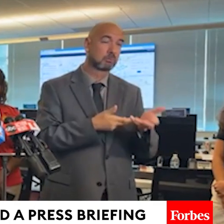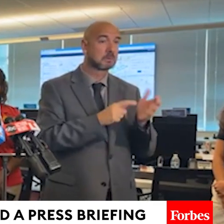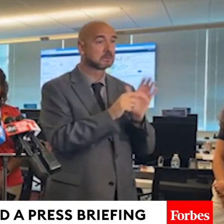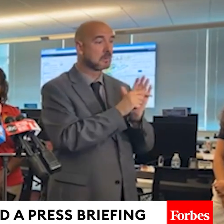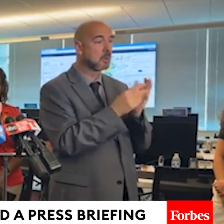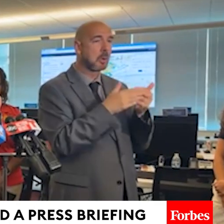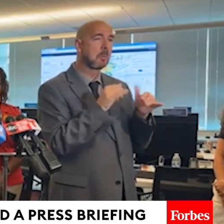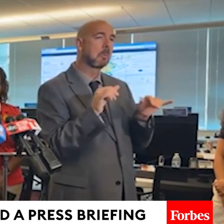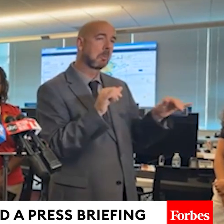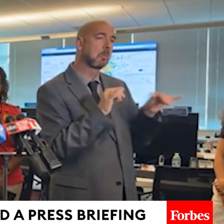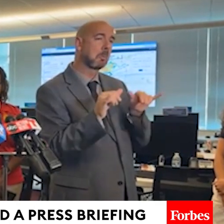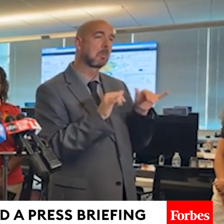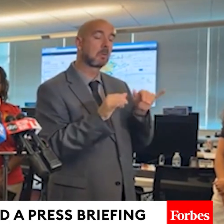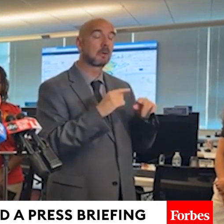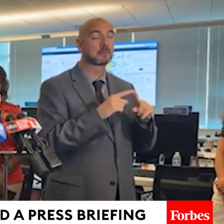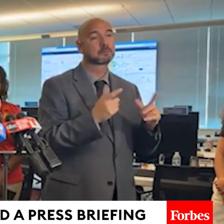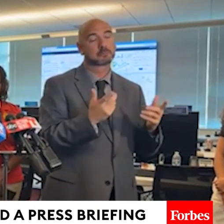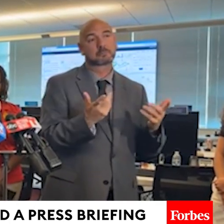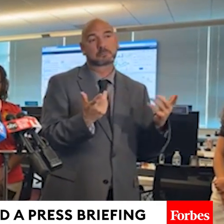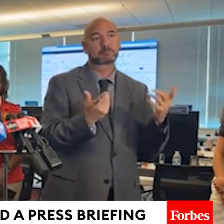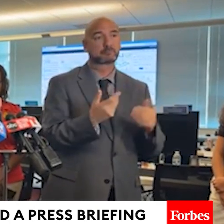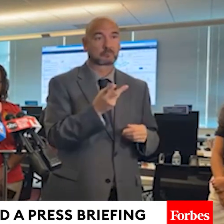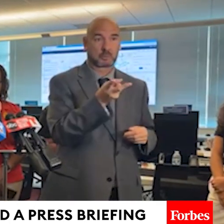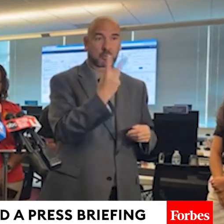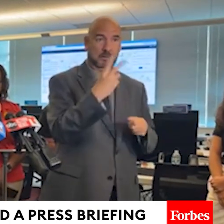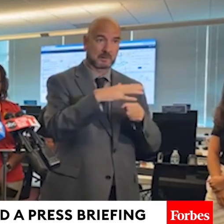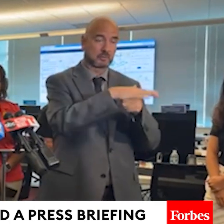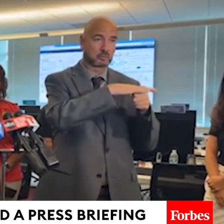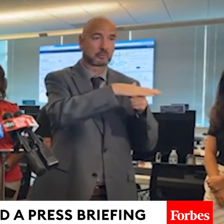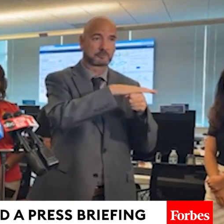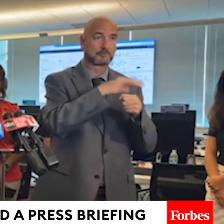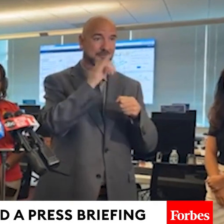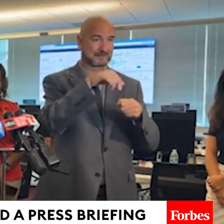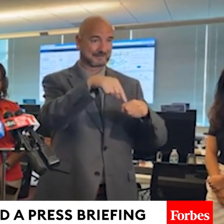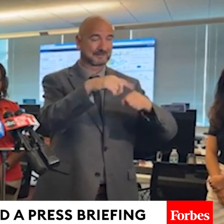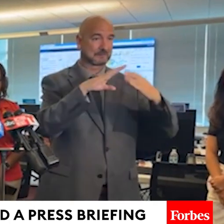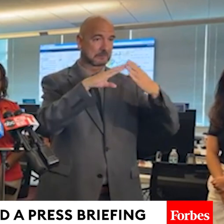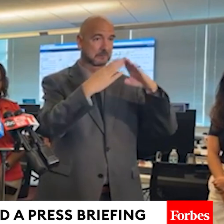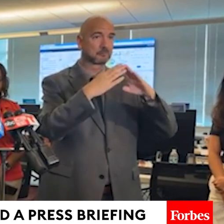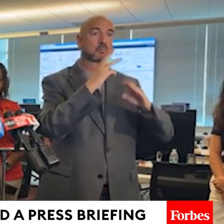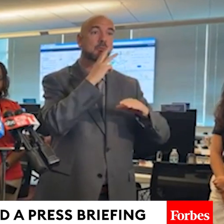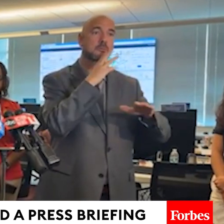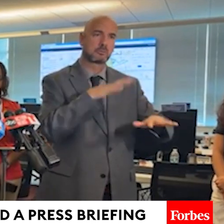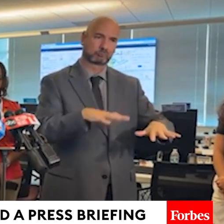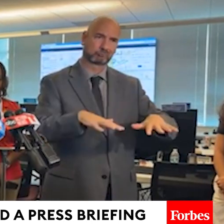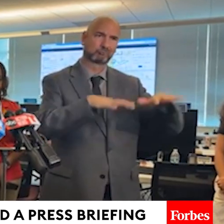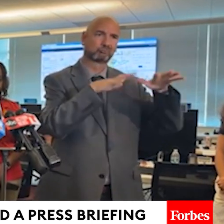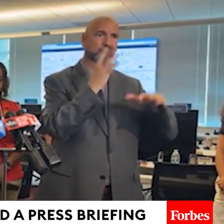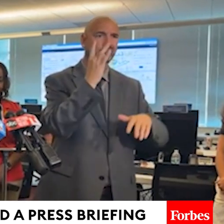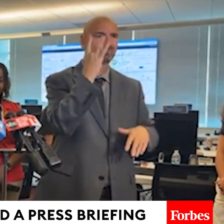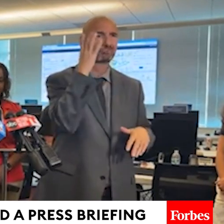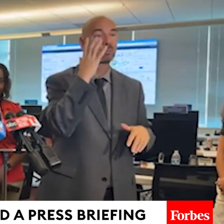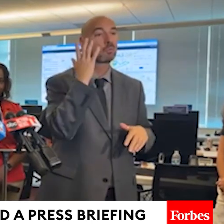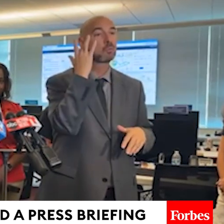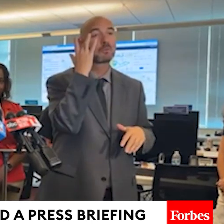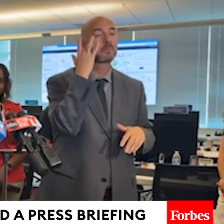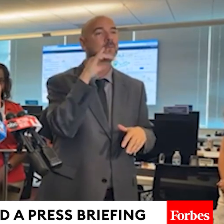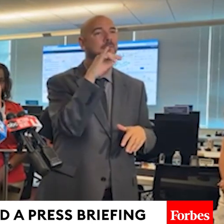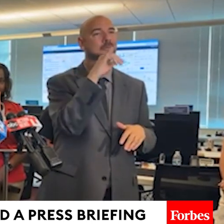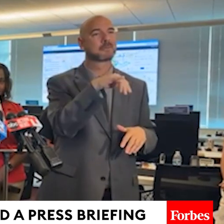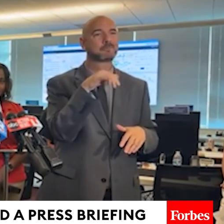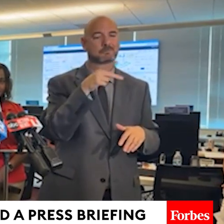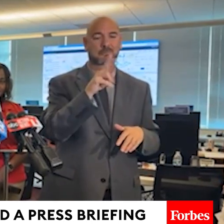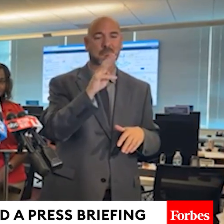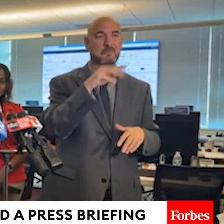there are two areas in the city that have flooded as a result of pump